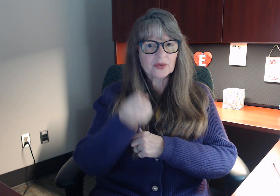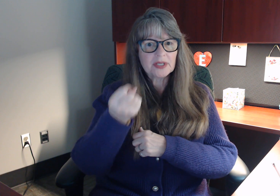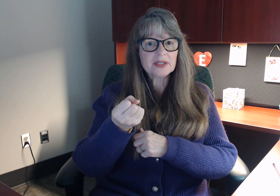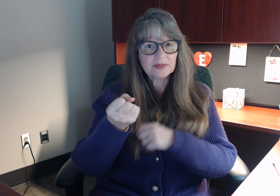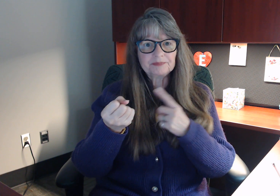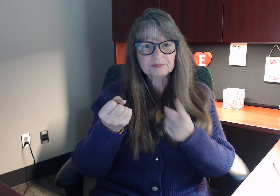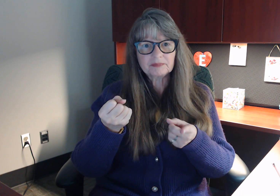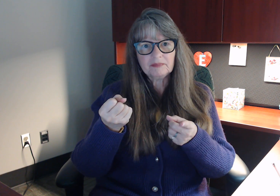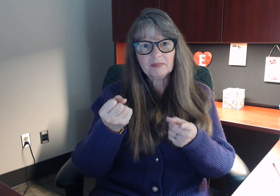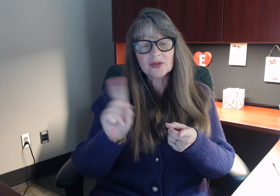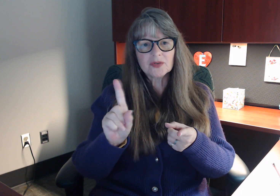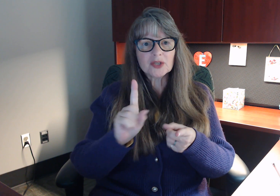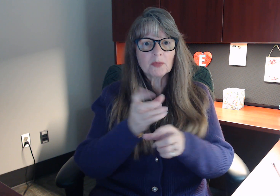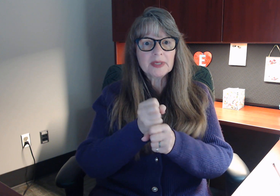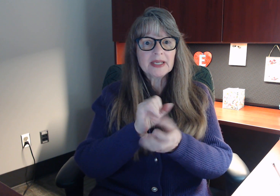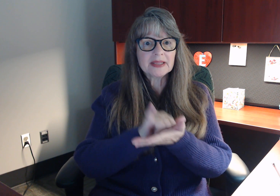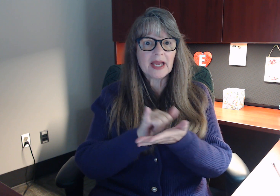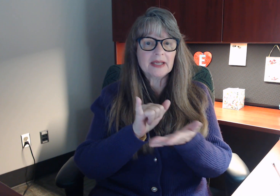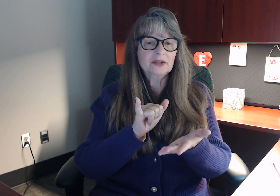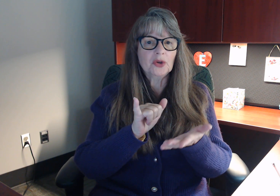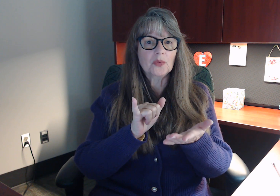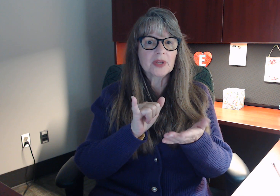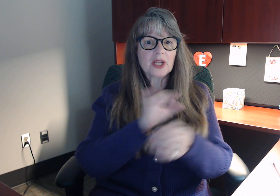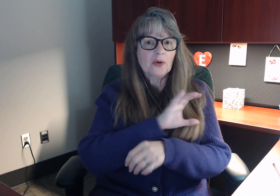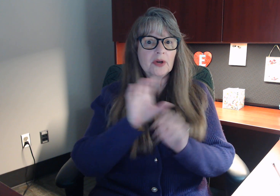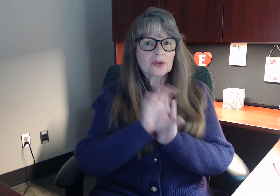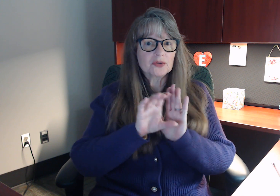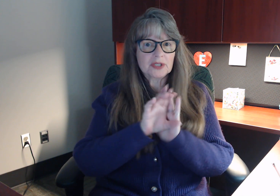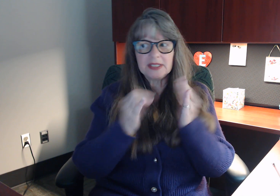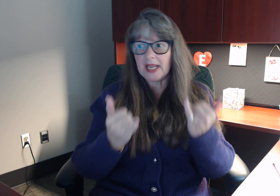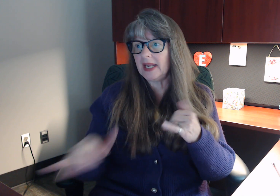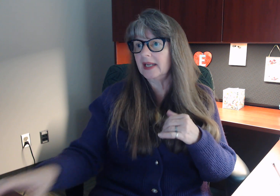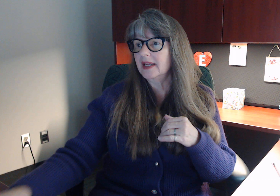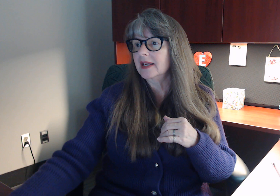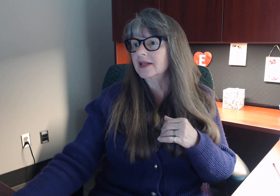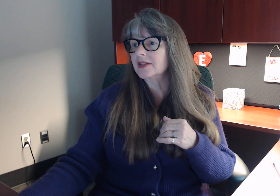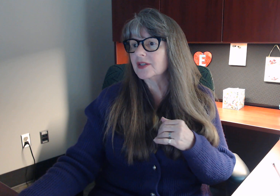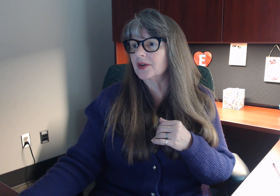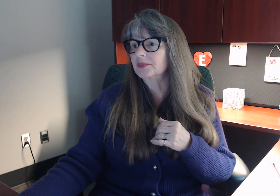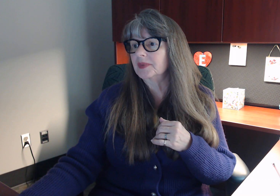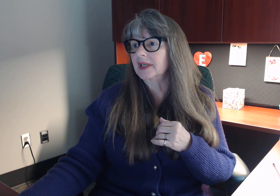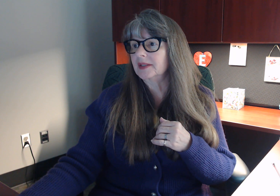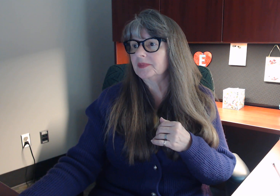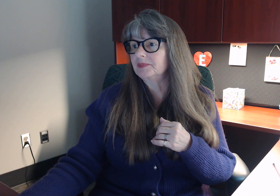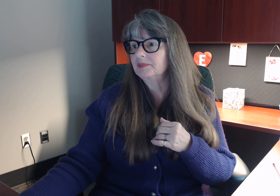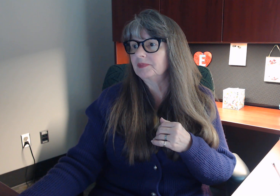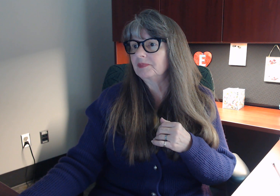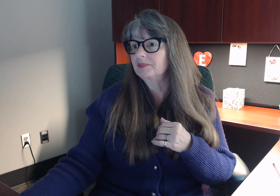1930s. So that's where we get that, the character today. So